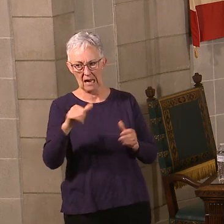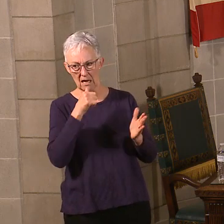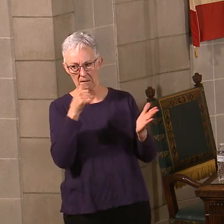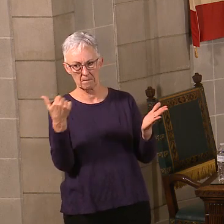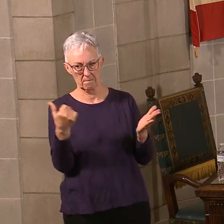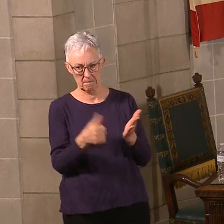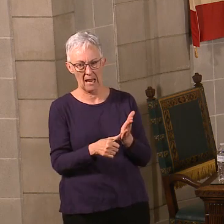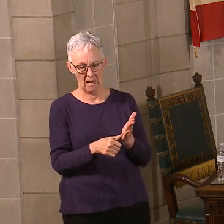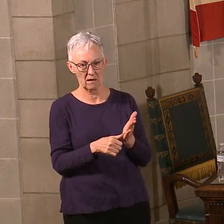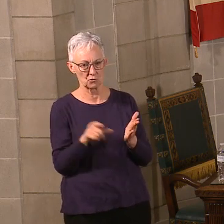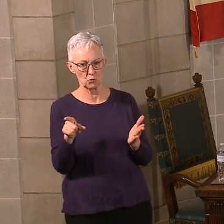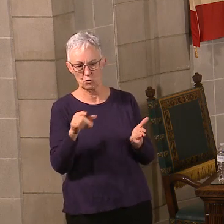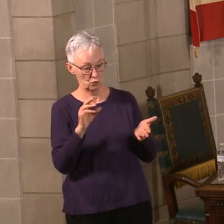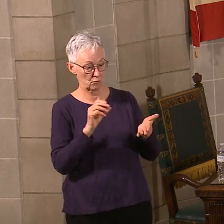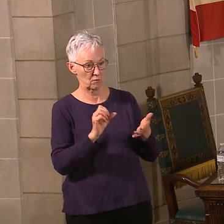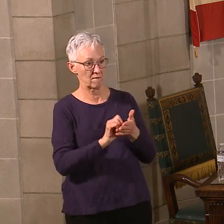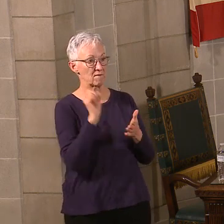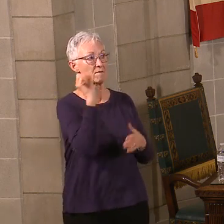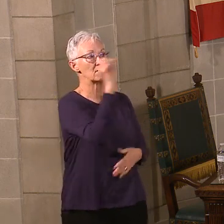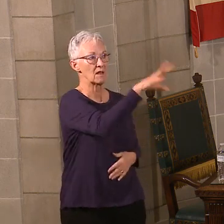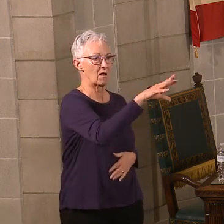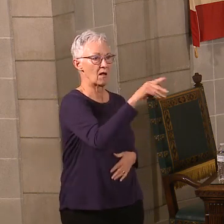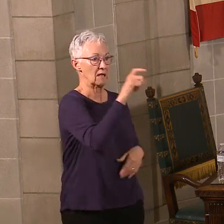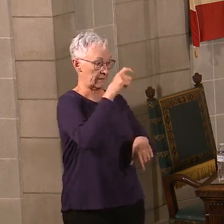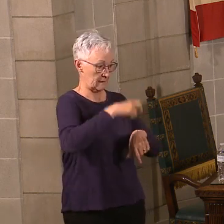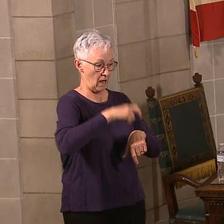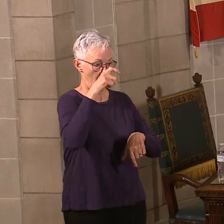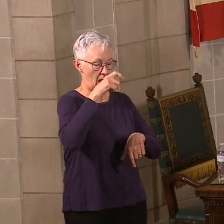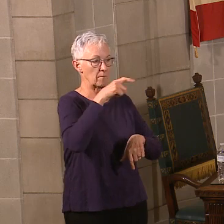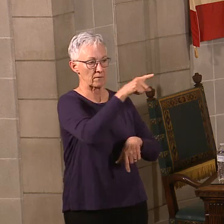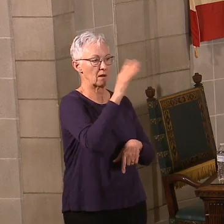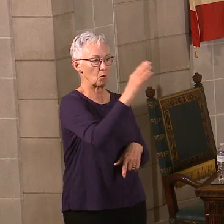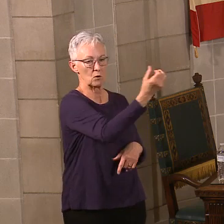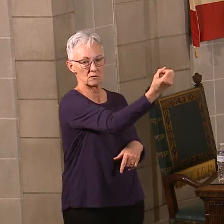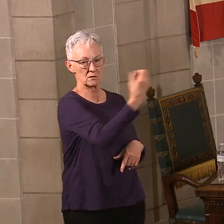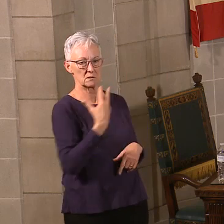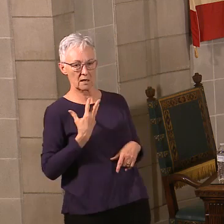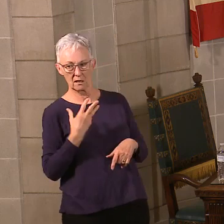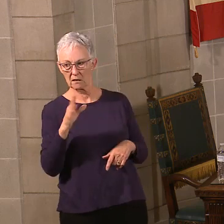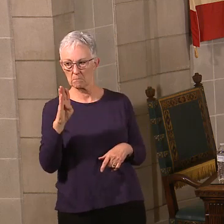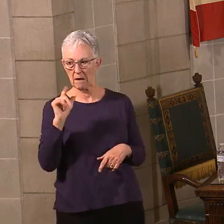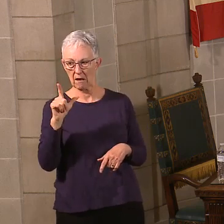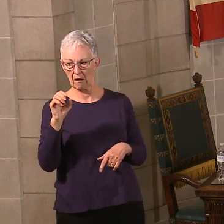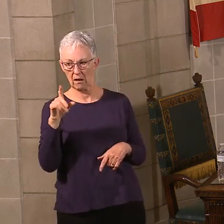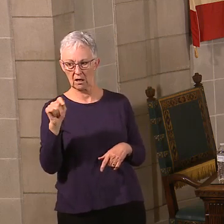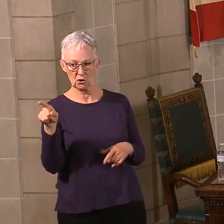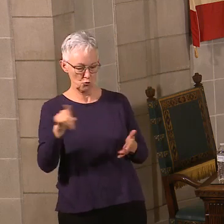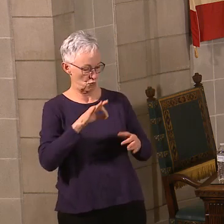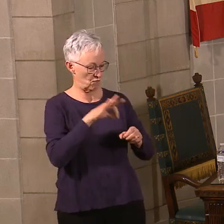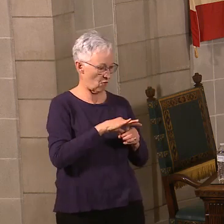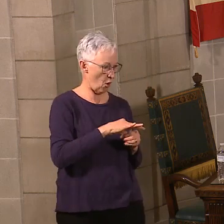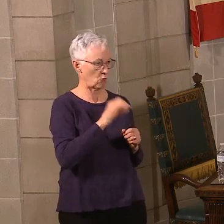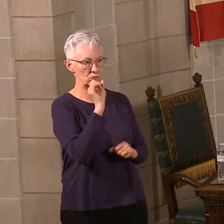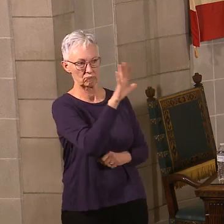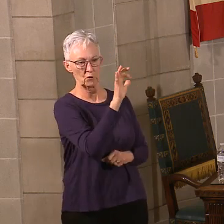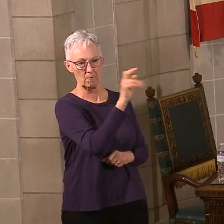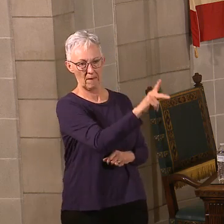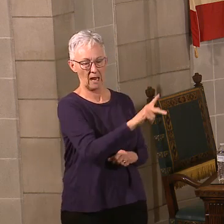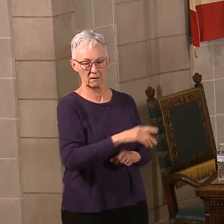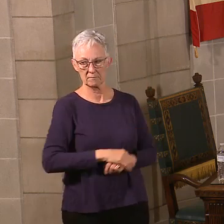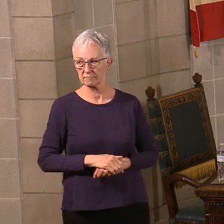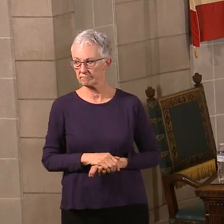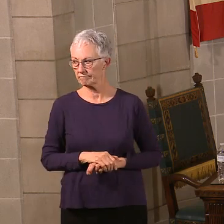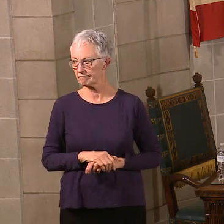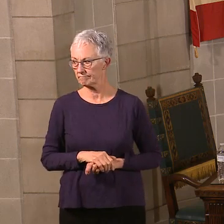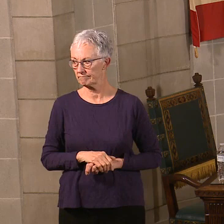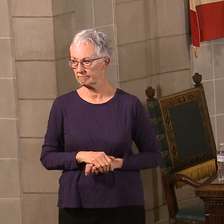filling those out. We continue to urge you to do that. The deadline is May 1st, so you've got a lot of time to be able to fill those out and get it in. Don Walton has a follow-up.